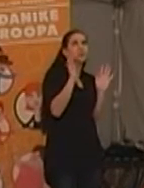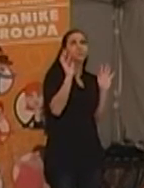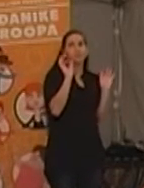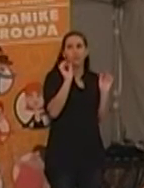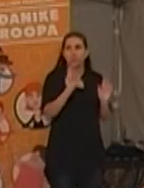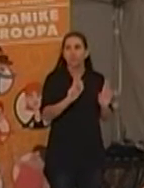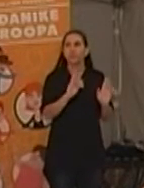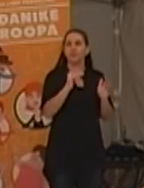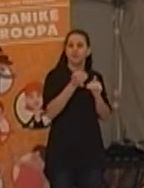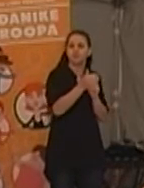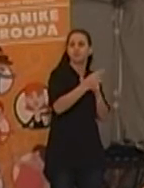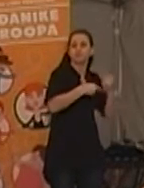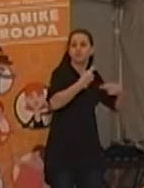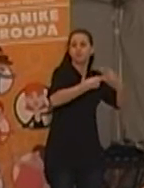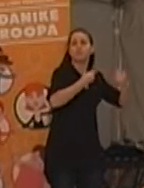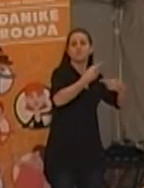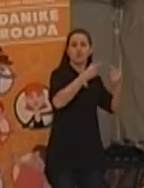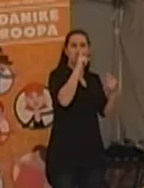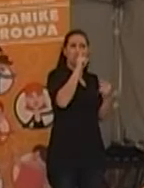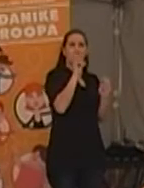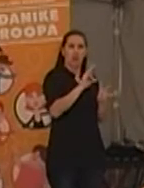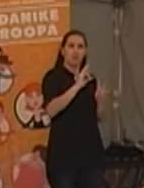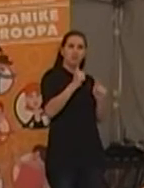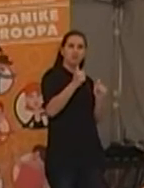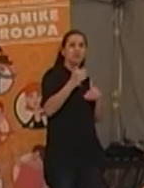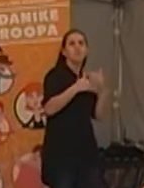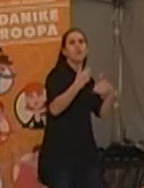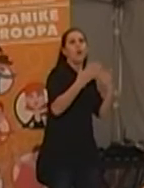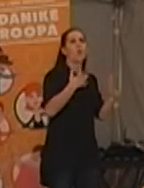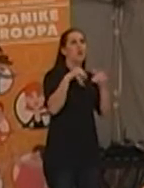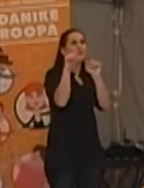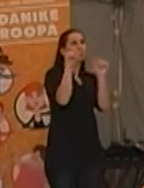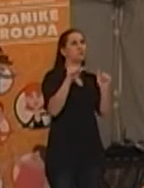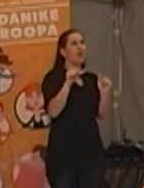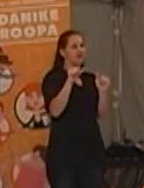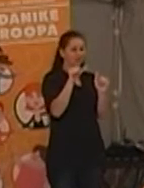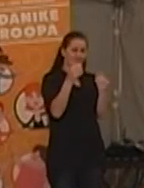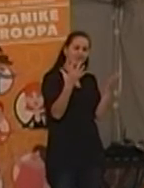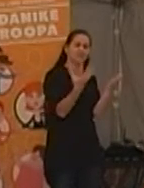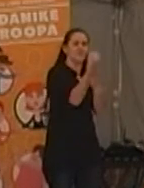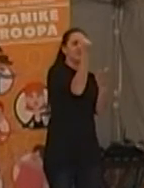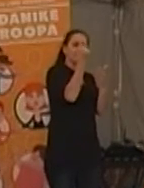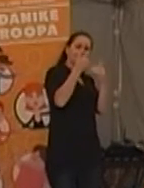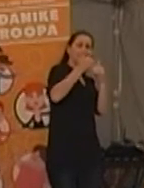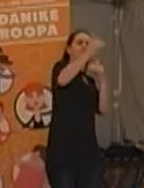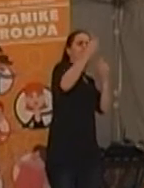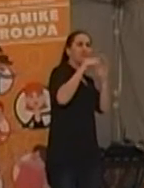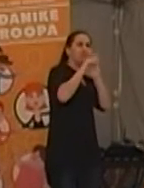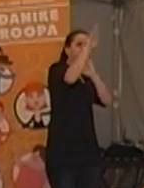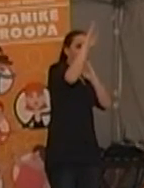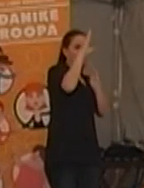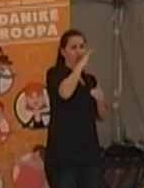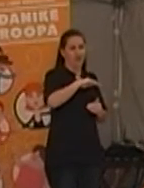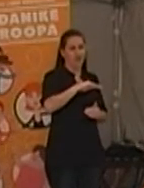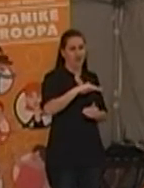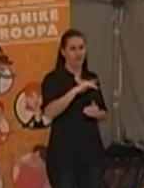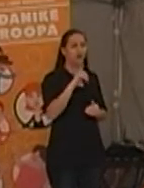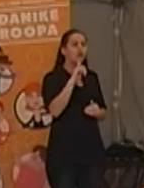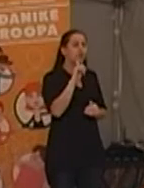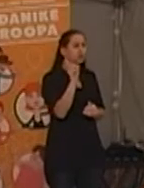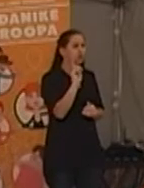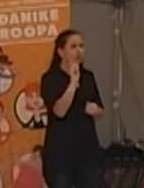will continue to be and somehow our model will win and survive, what kind of choices are there in front